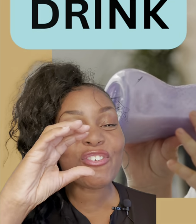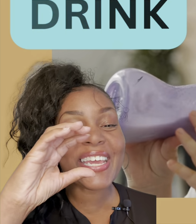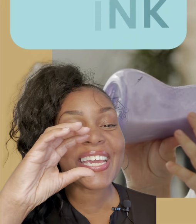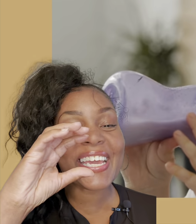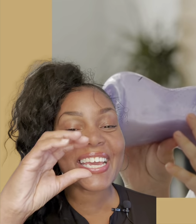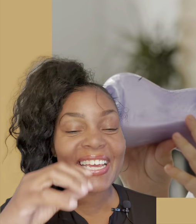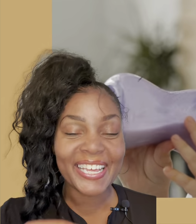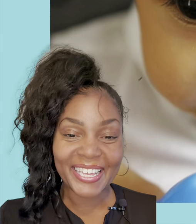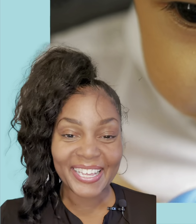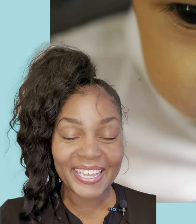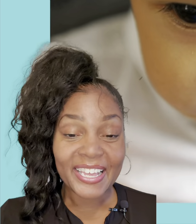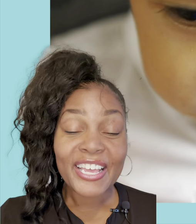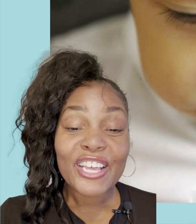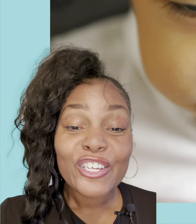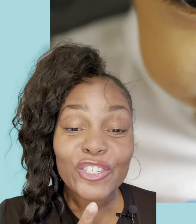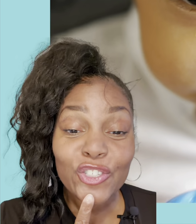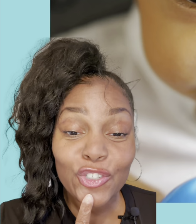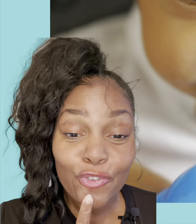drink,